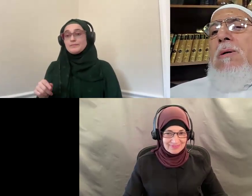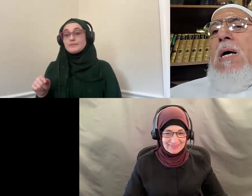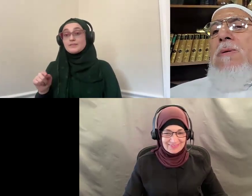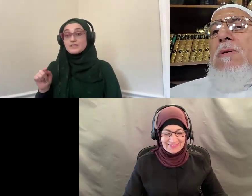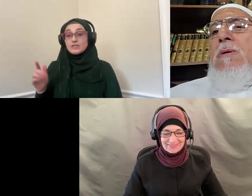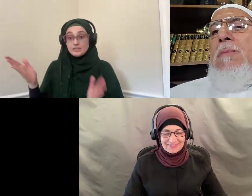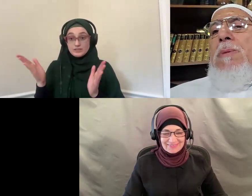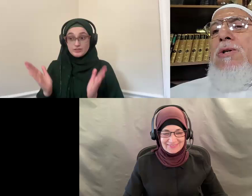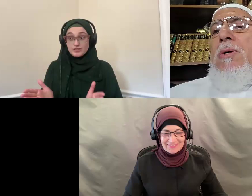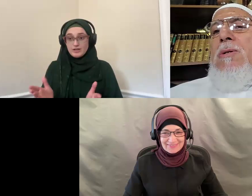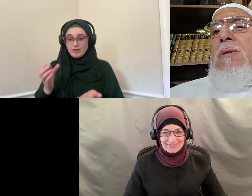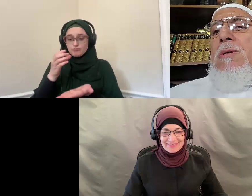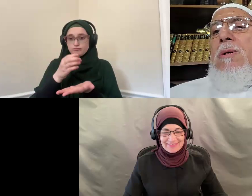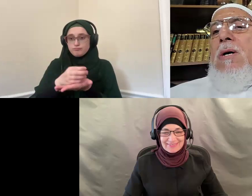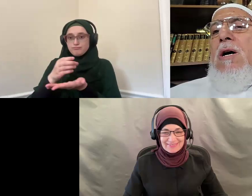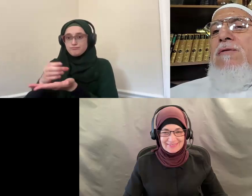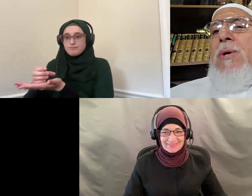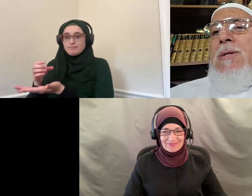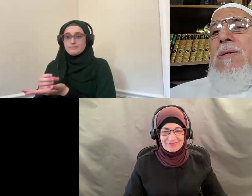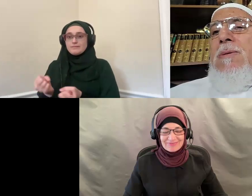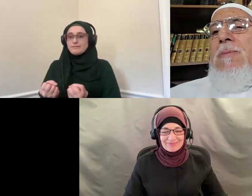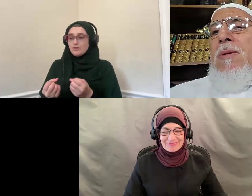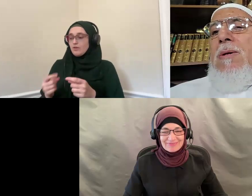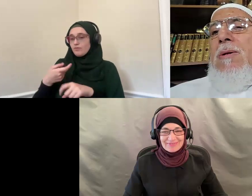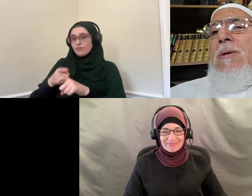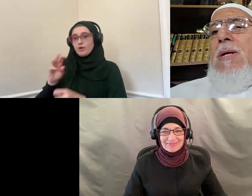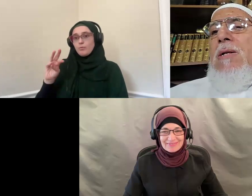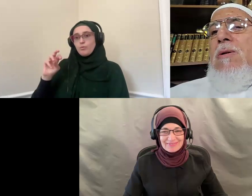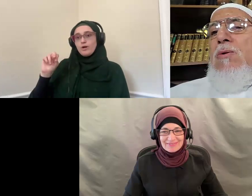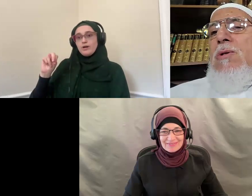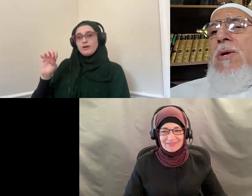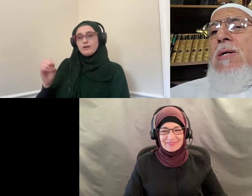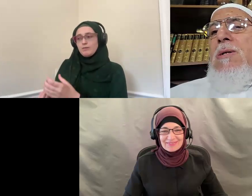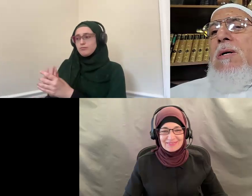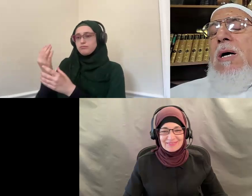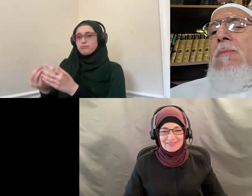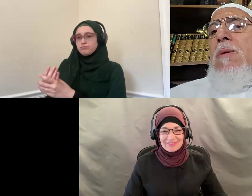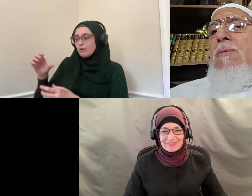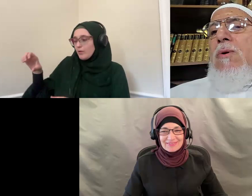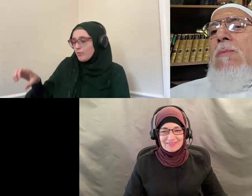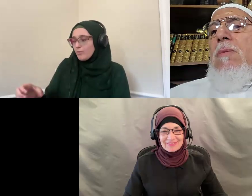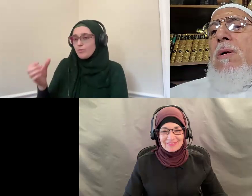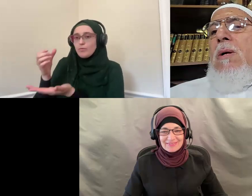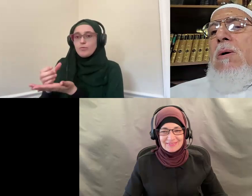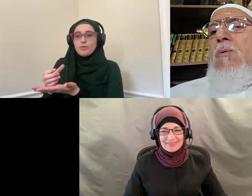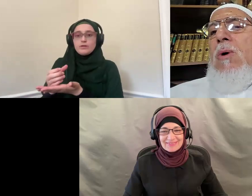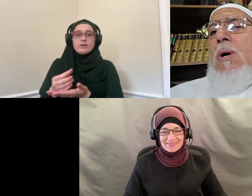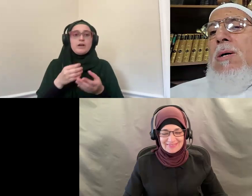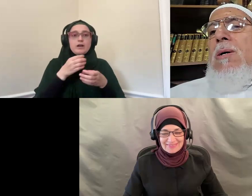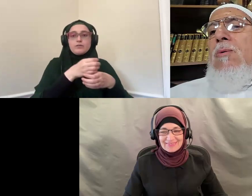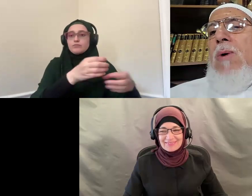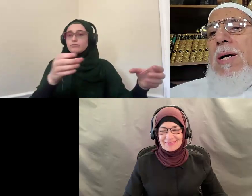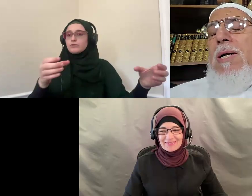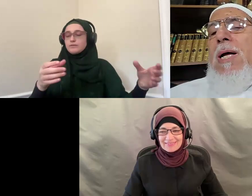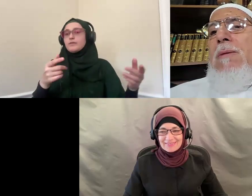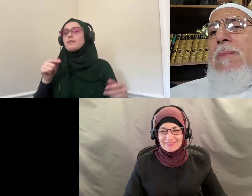bringing cups and pitchers of drinks, that those drinks come from